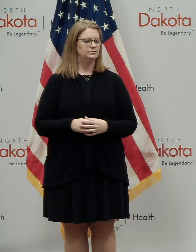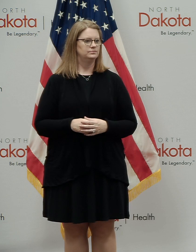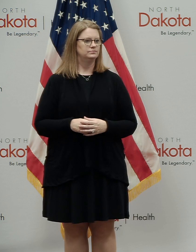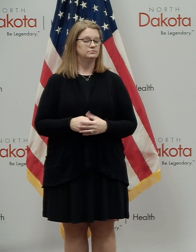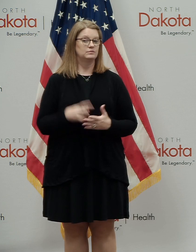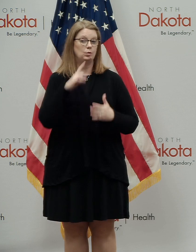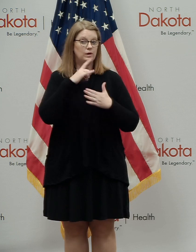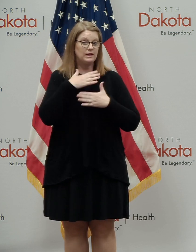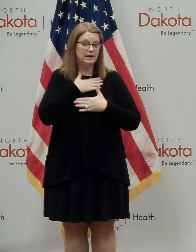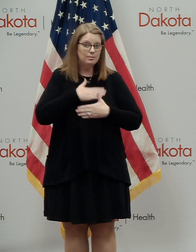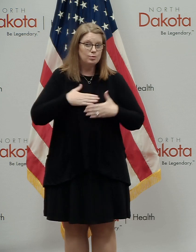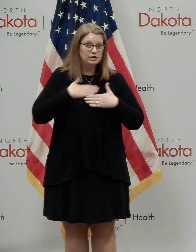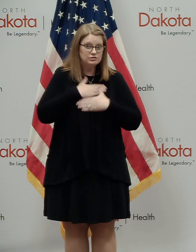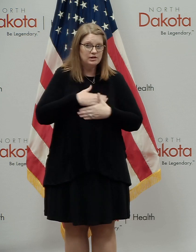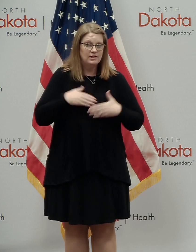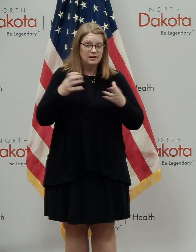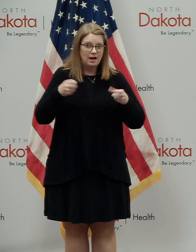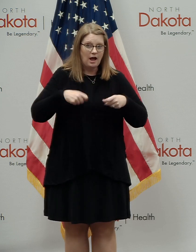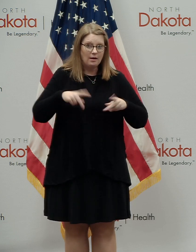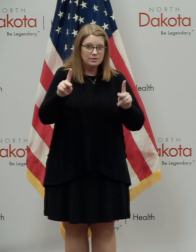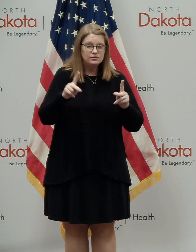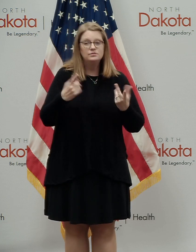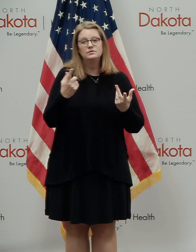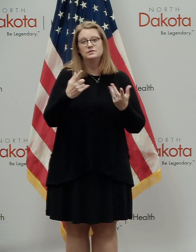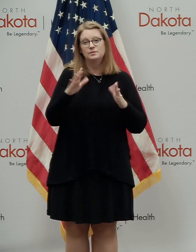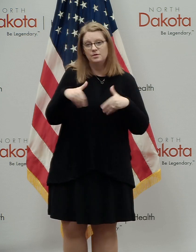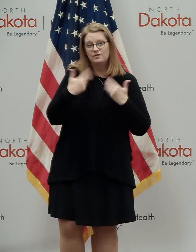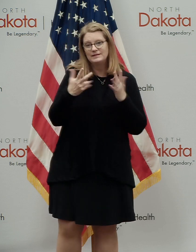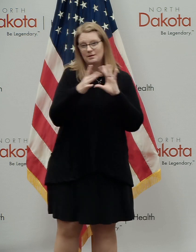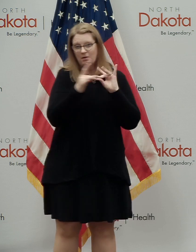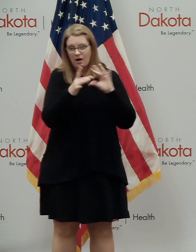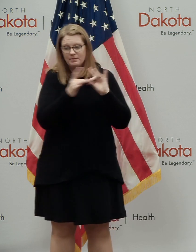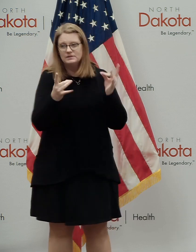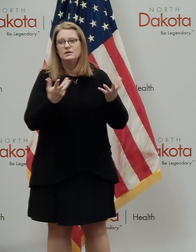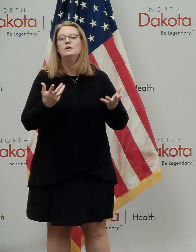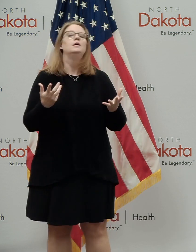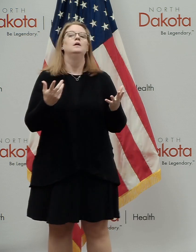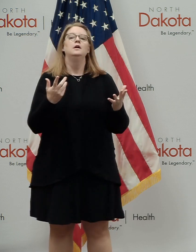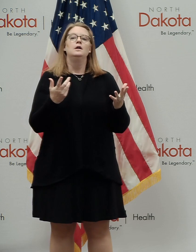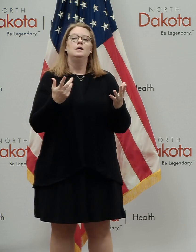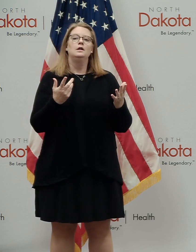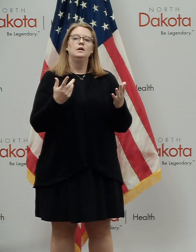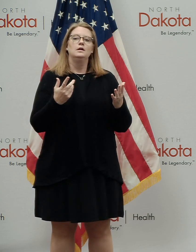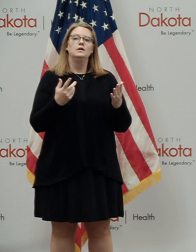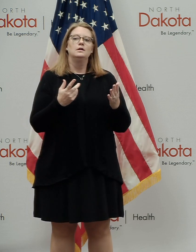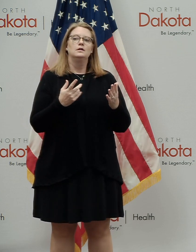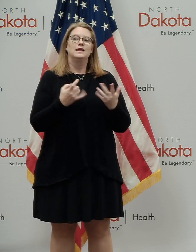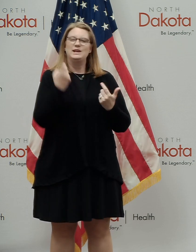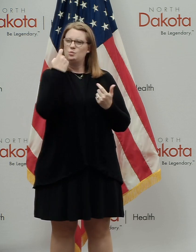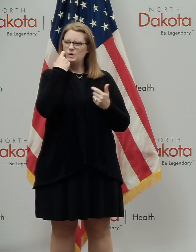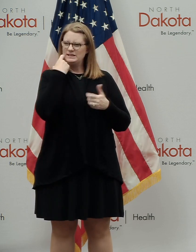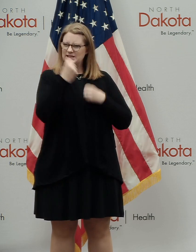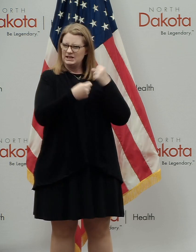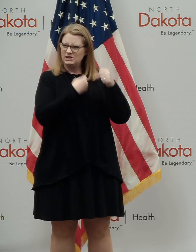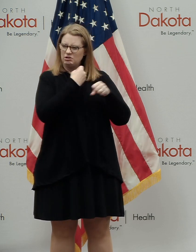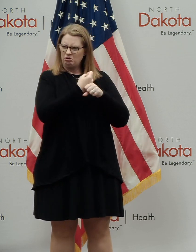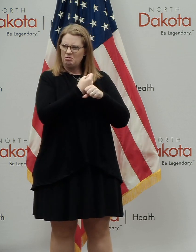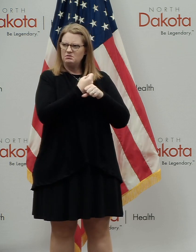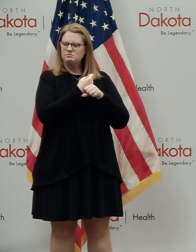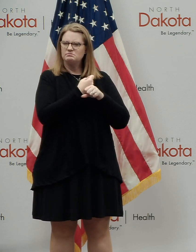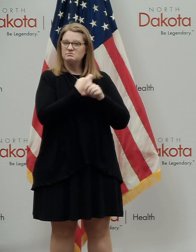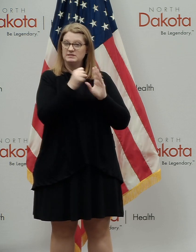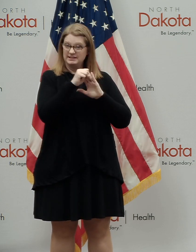we appreciate the opportunity for us to make some comments. You know, never before has the state in recent years had to deal